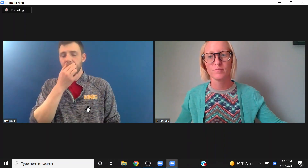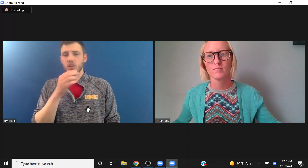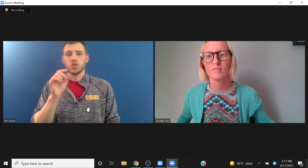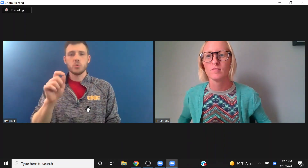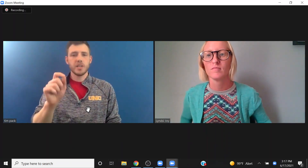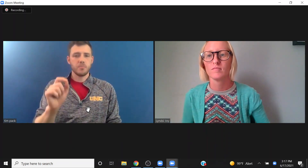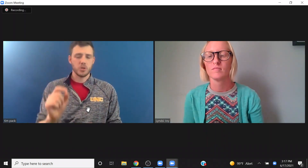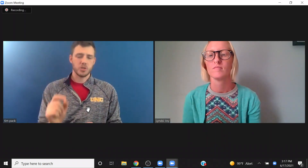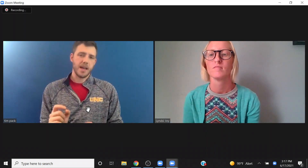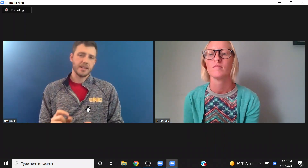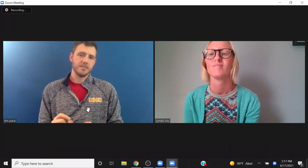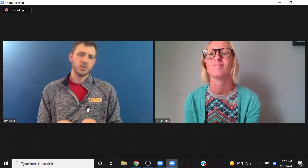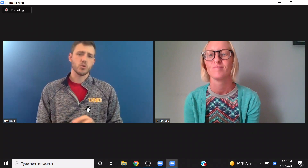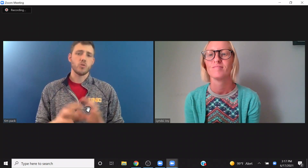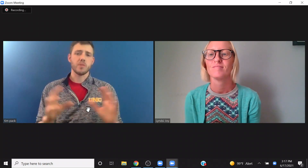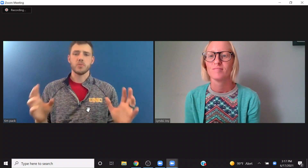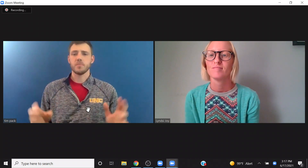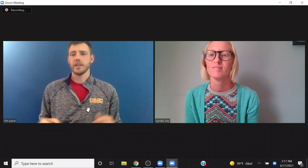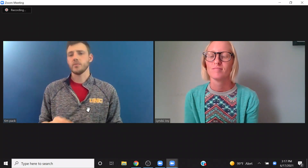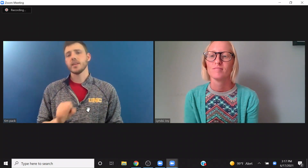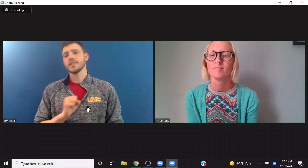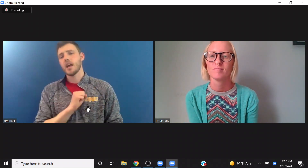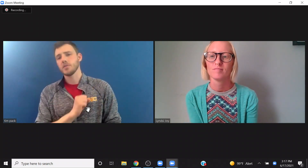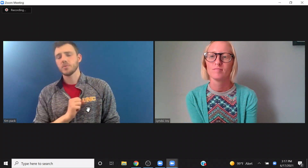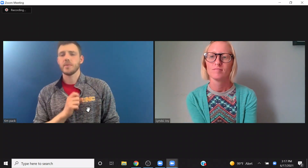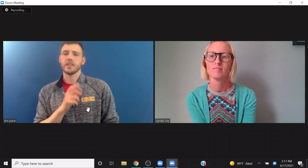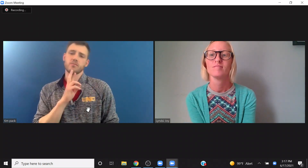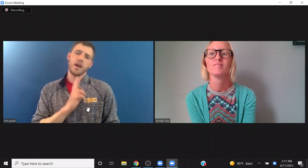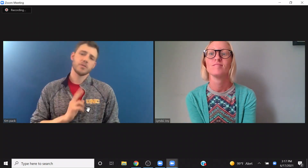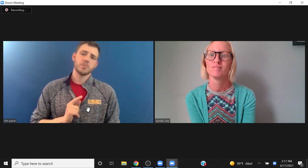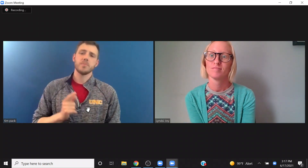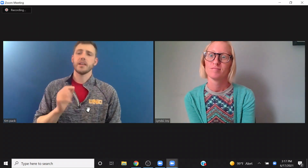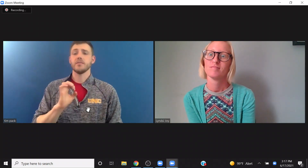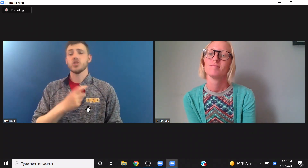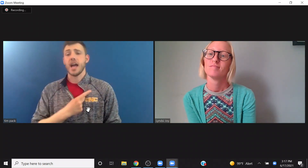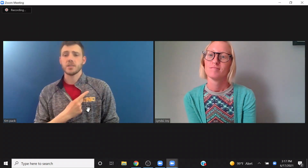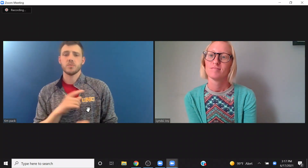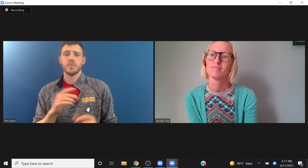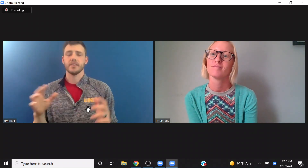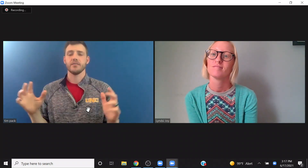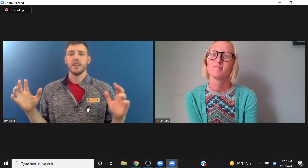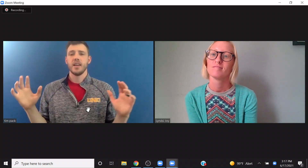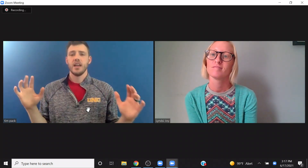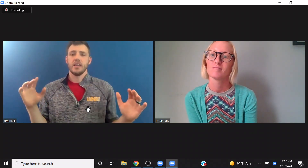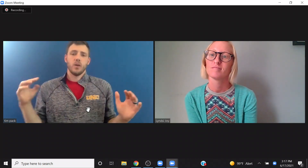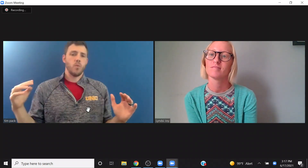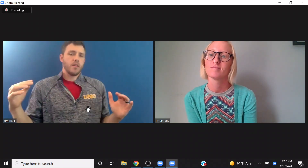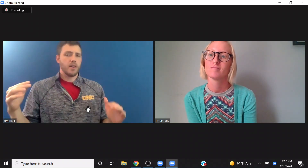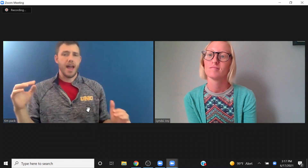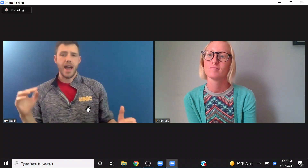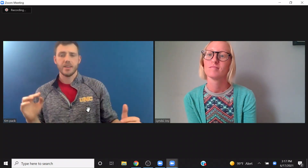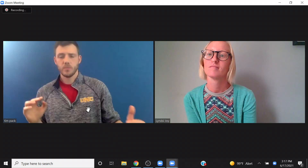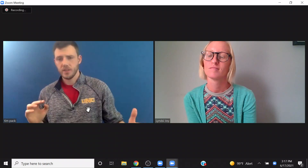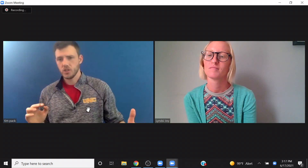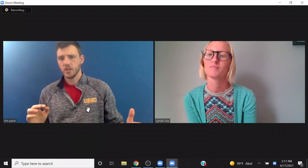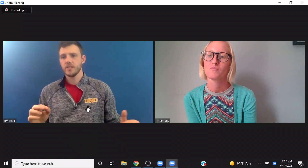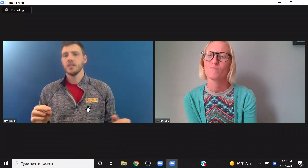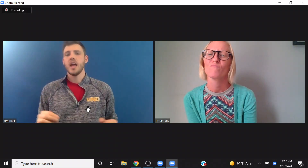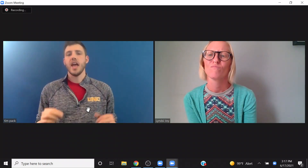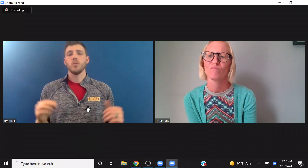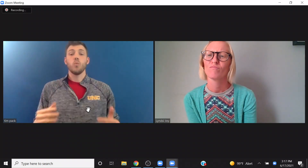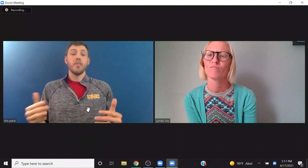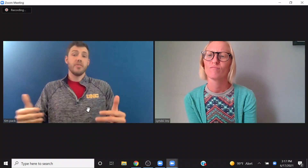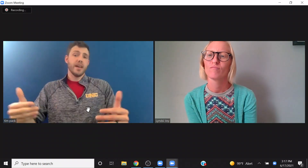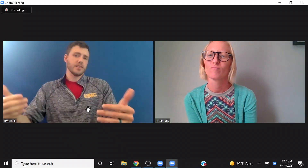right? Like choosing a perspective, because there's so many perspectives. We've got Simon's perspective, Ralph's perspective, Jack's perspective, like where they're at with each